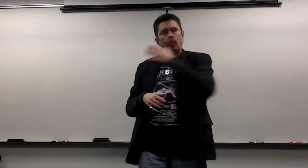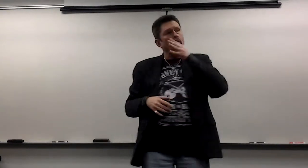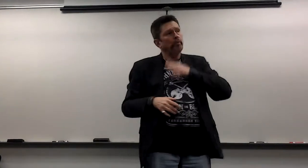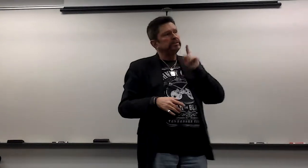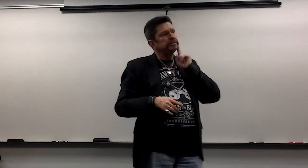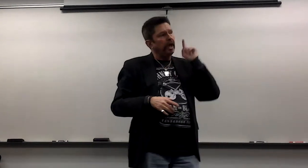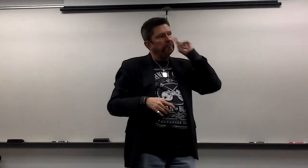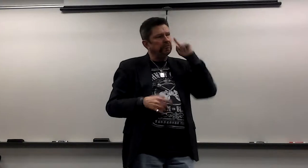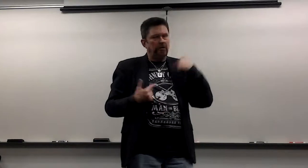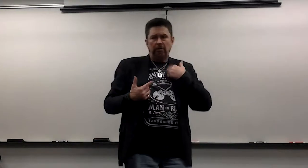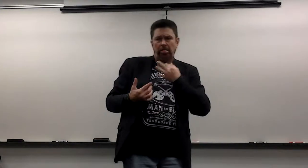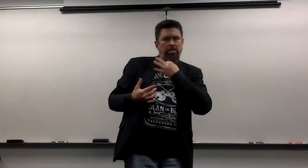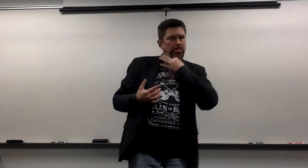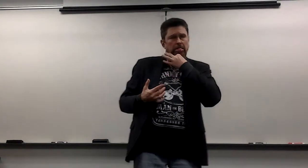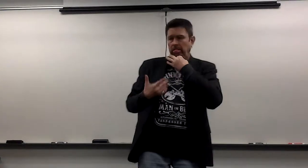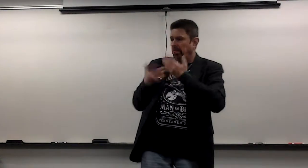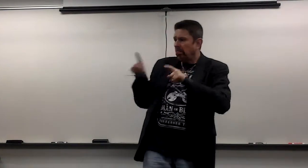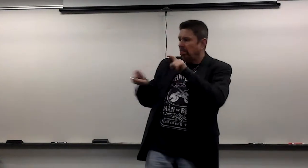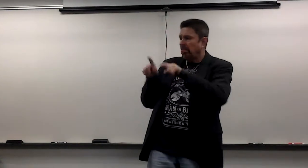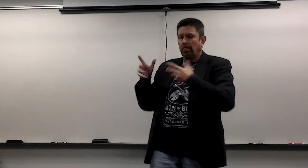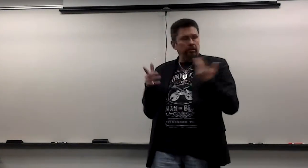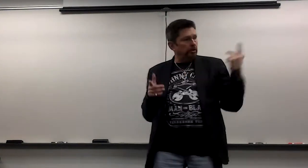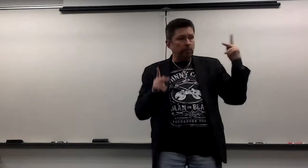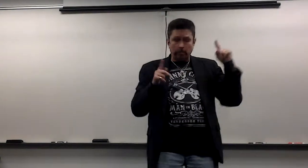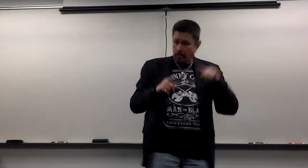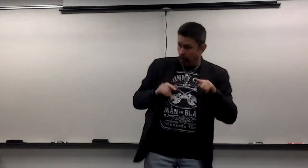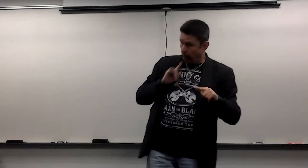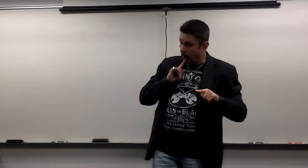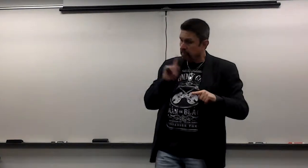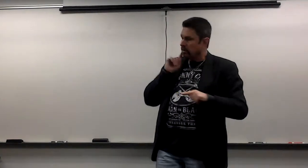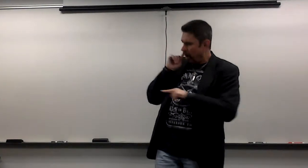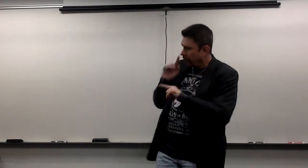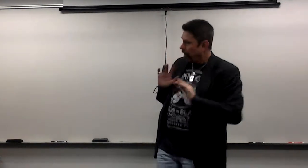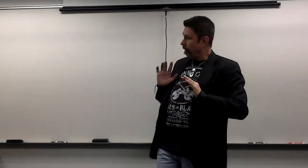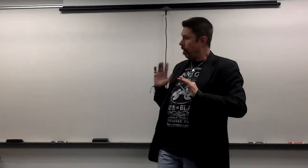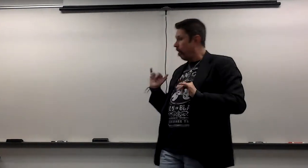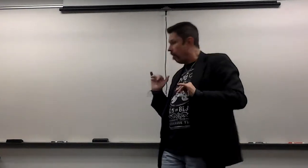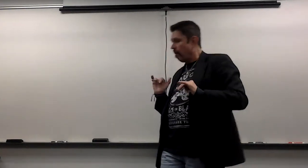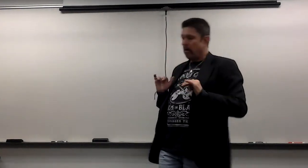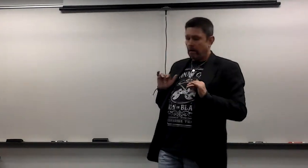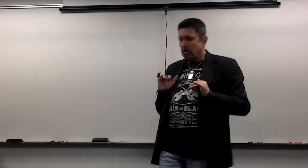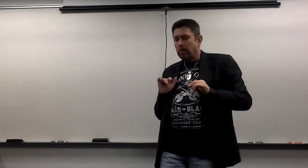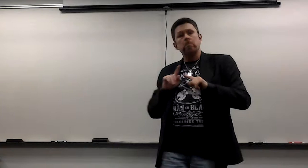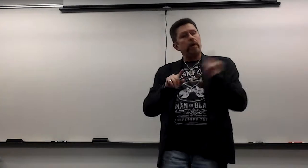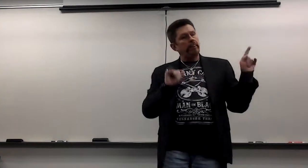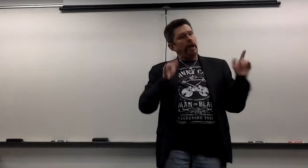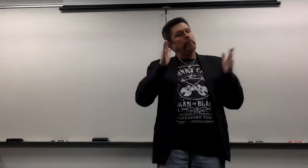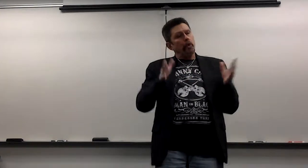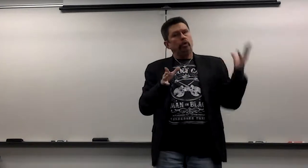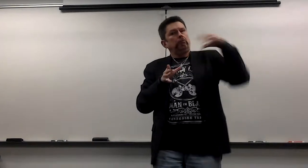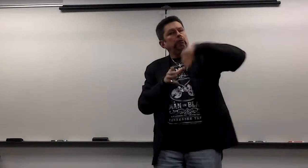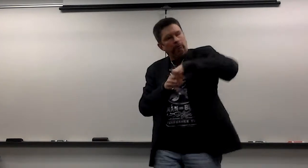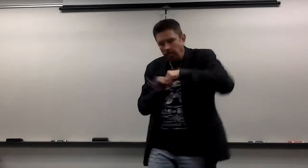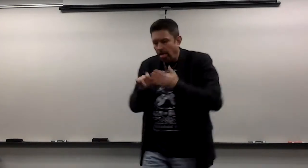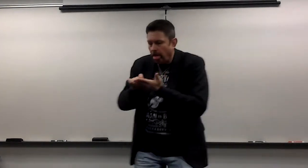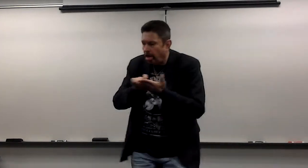And a different person came back up and said, "What are you doing?" The woman said, "I'm deaf." Oh, and people were like, "Oh, you're deaf?"